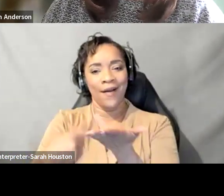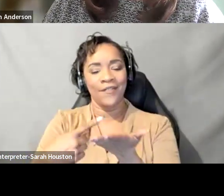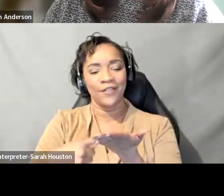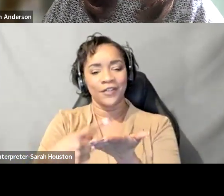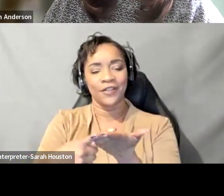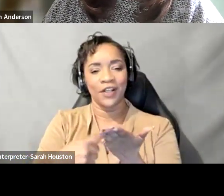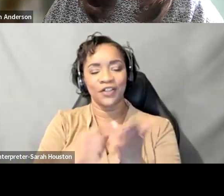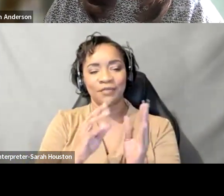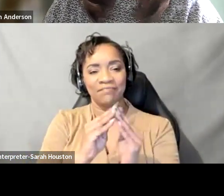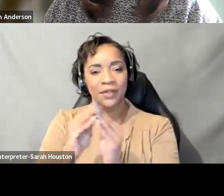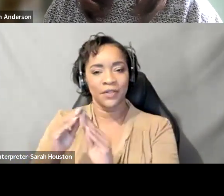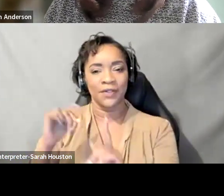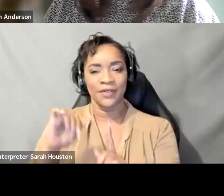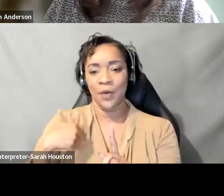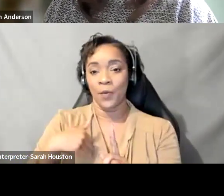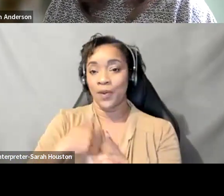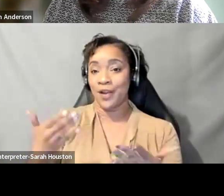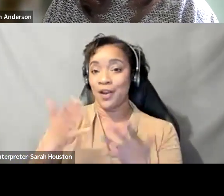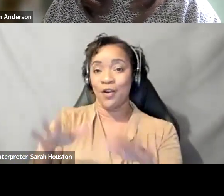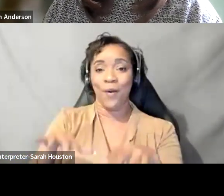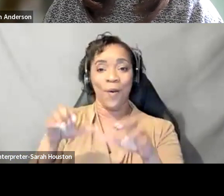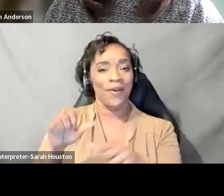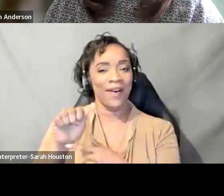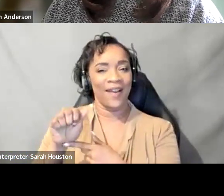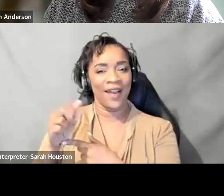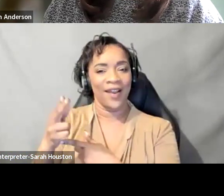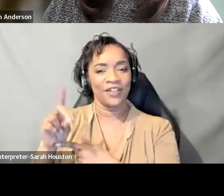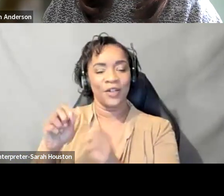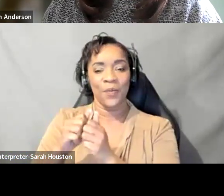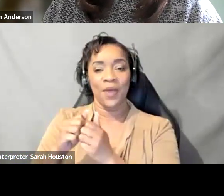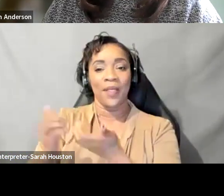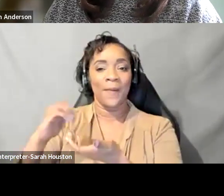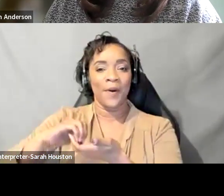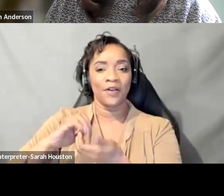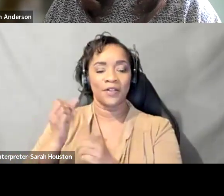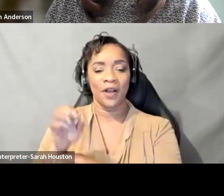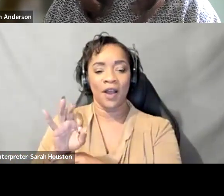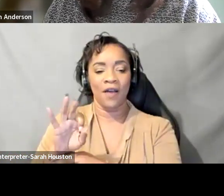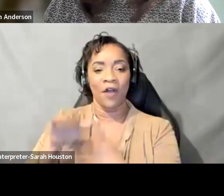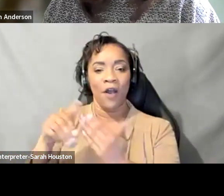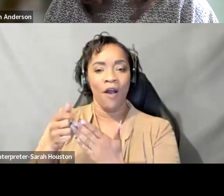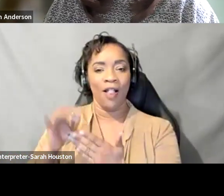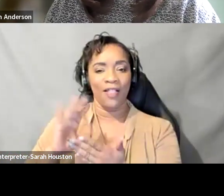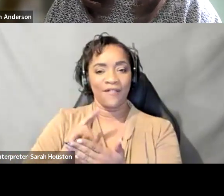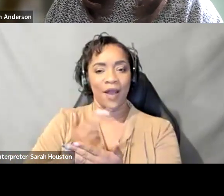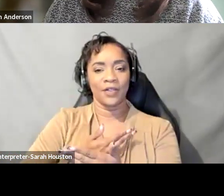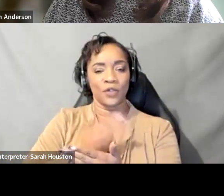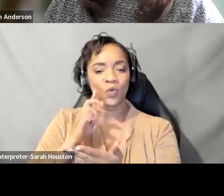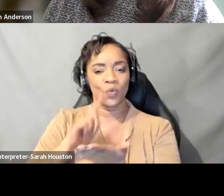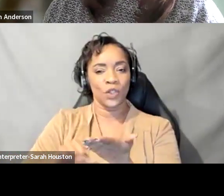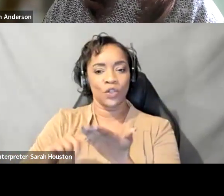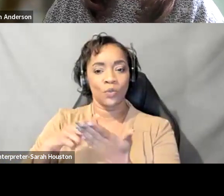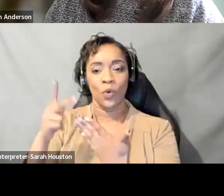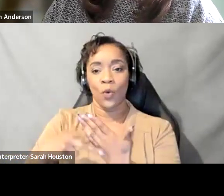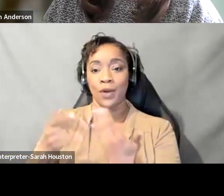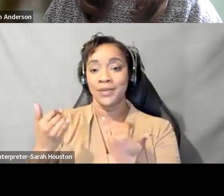we here at AAHD are holding with the partnership of the All of Us Research Program. Today's conversation